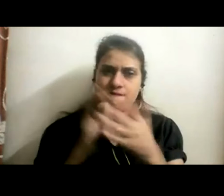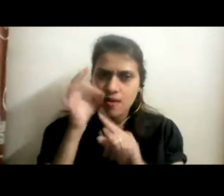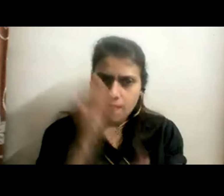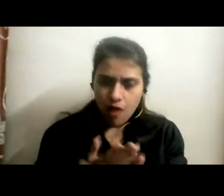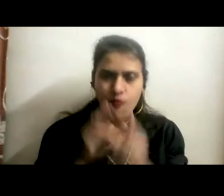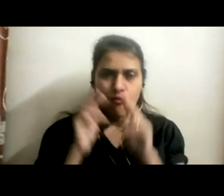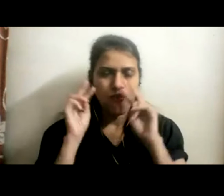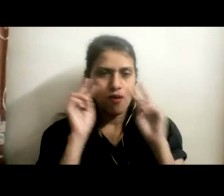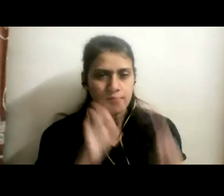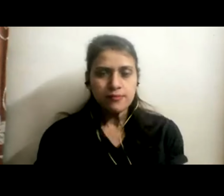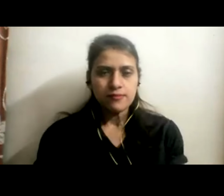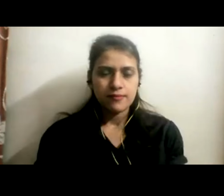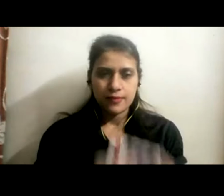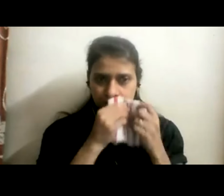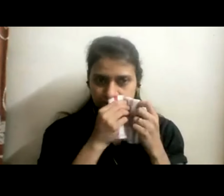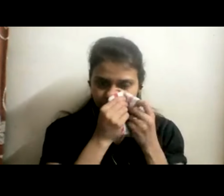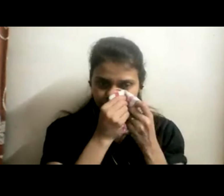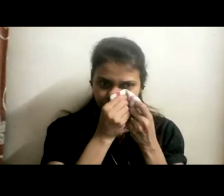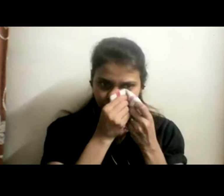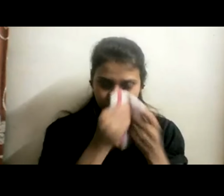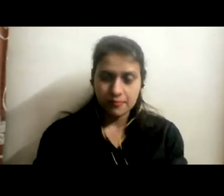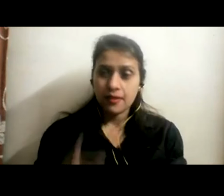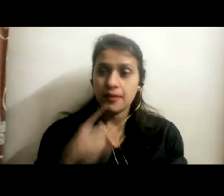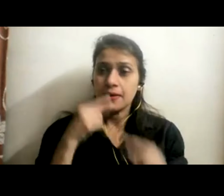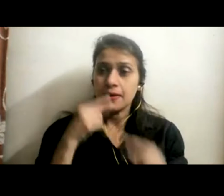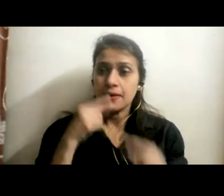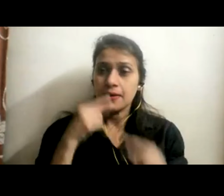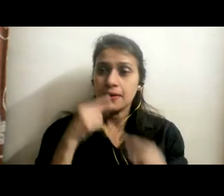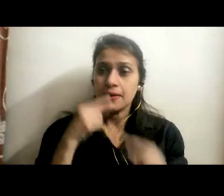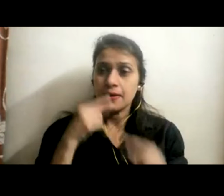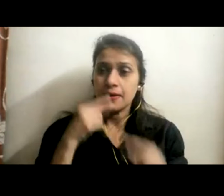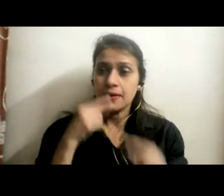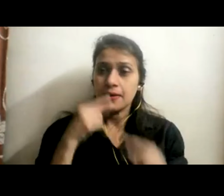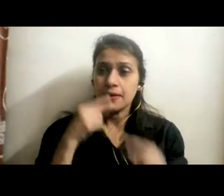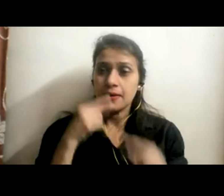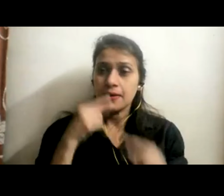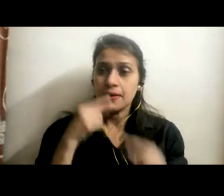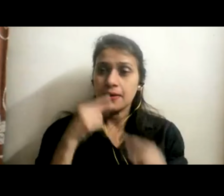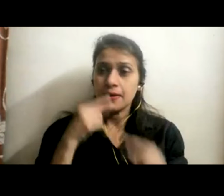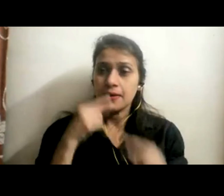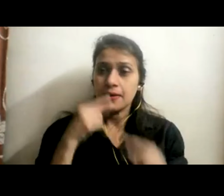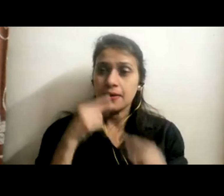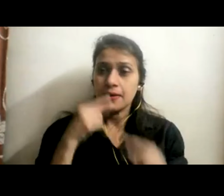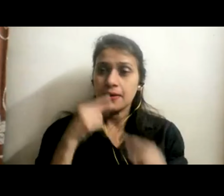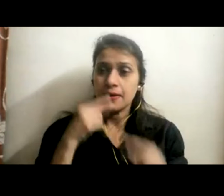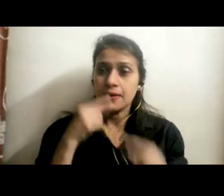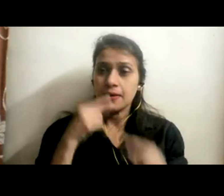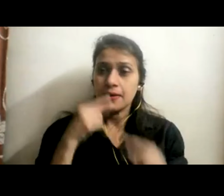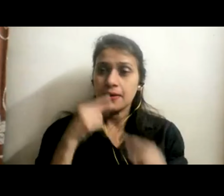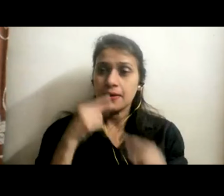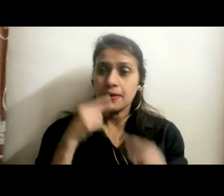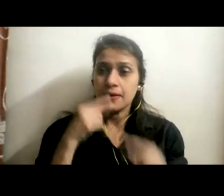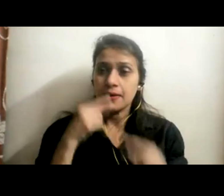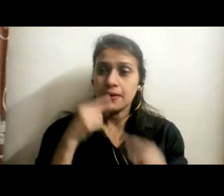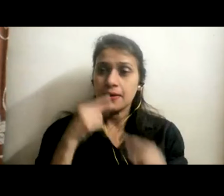observing. For example, if I am studying the behavior of students in a library and I choose observation